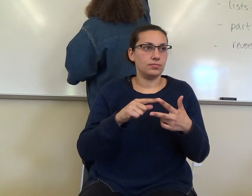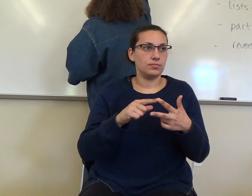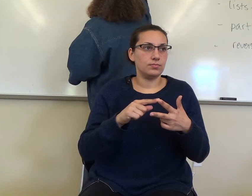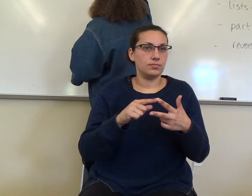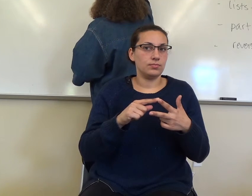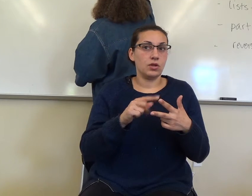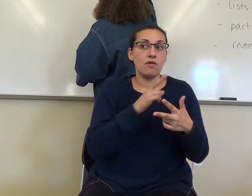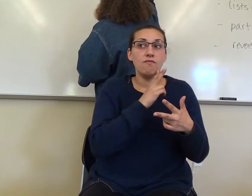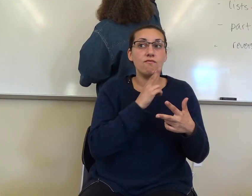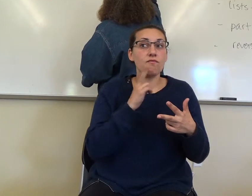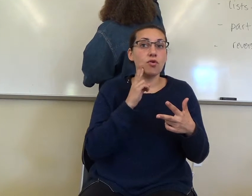verb,